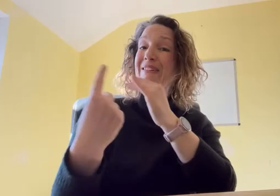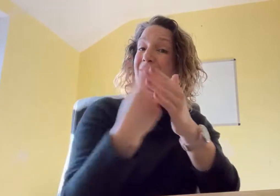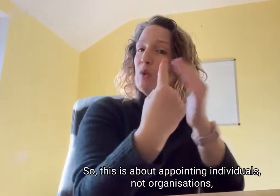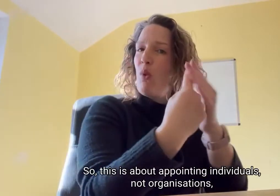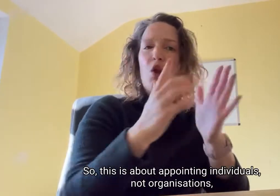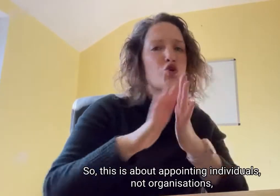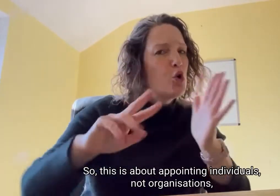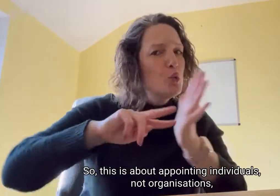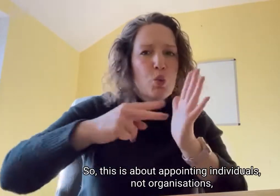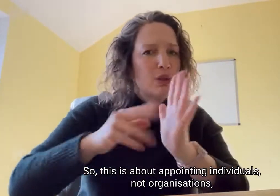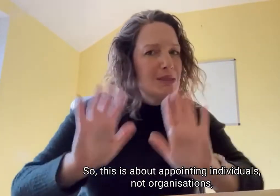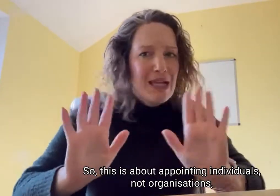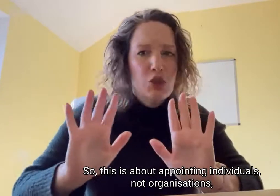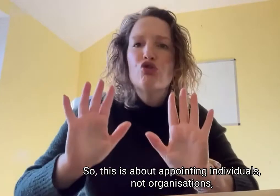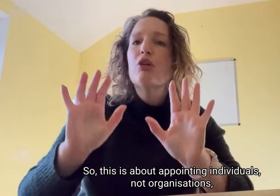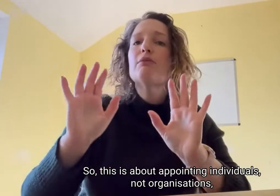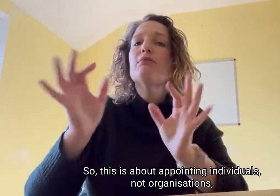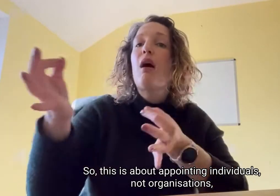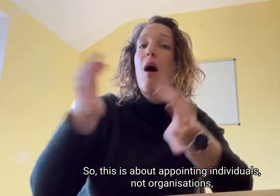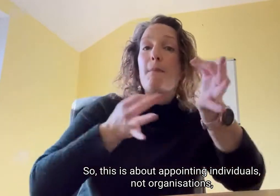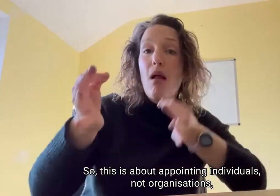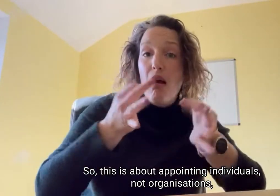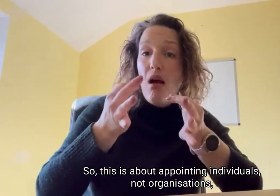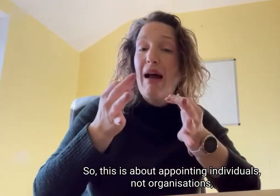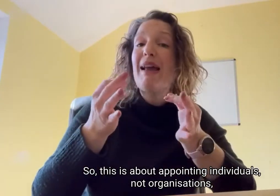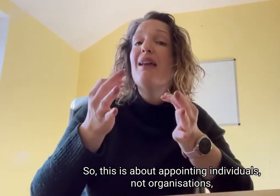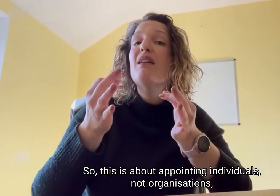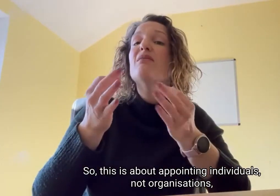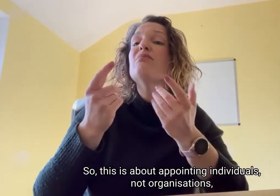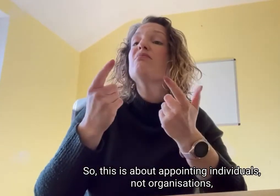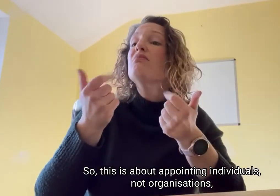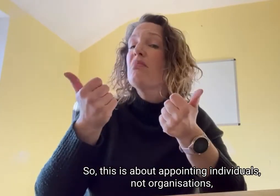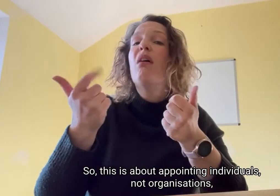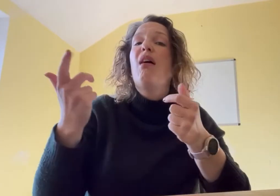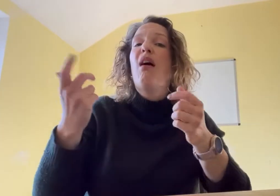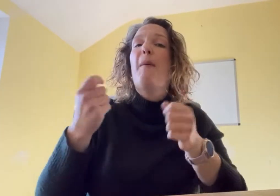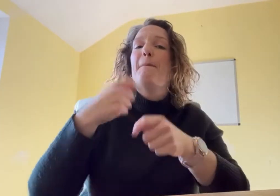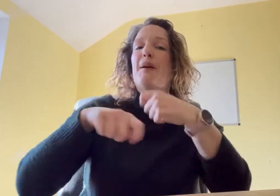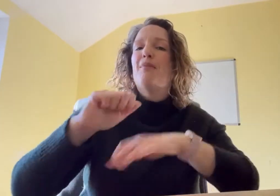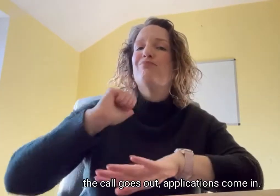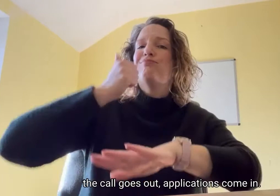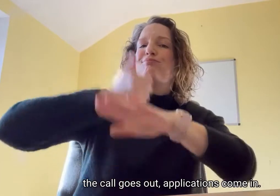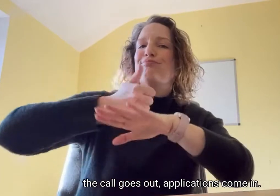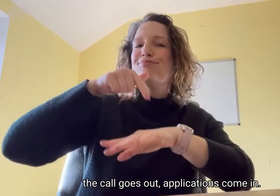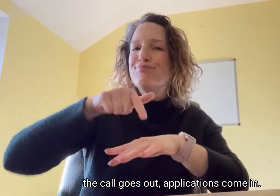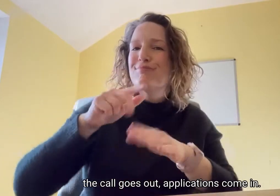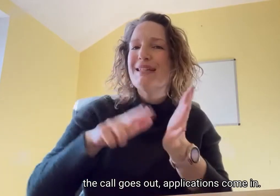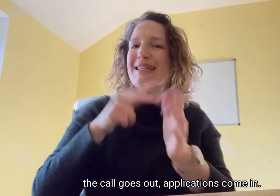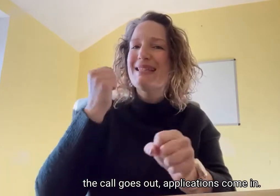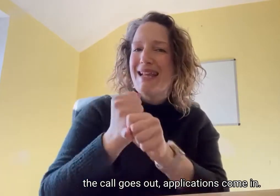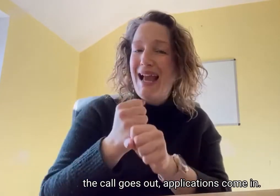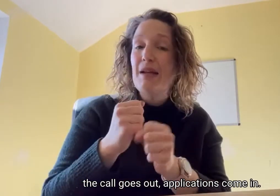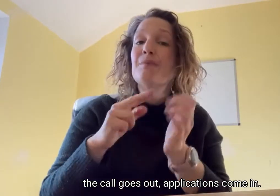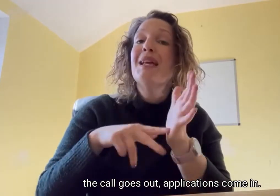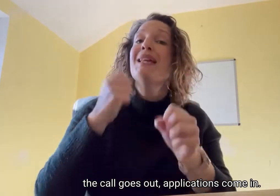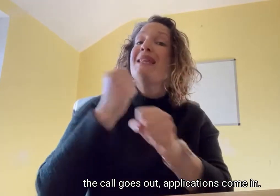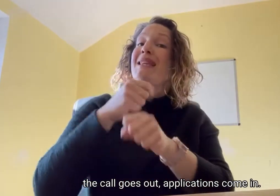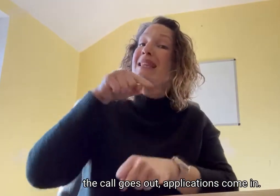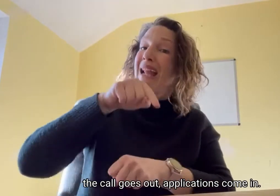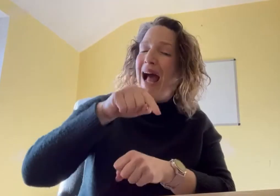So this is about appointing individuals, not organisations. The call goes out, applications come in,